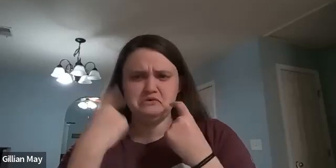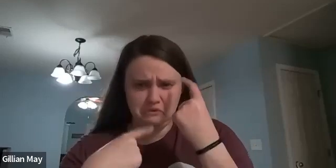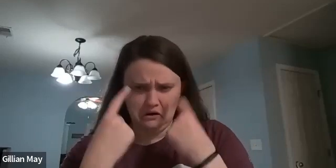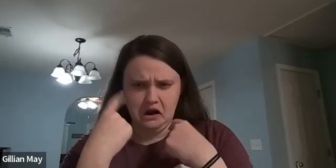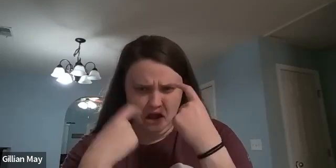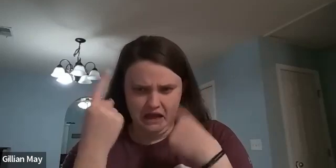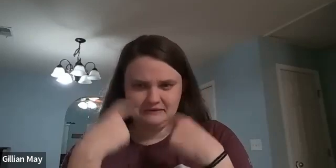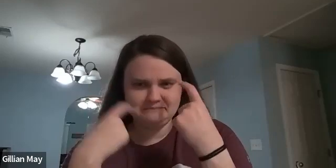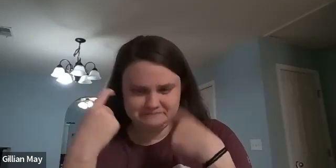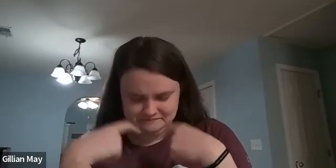Cry.